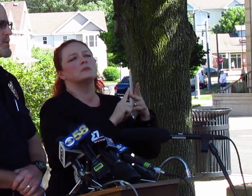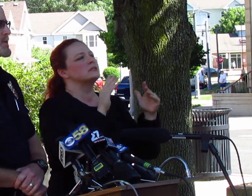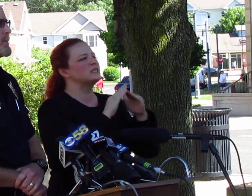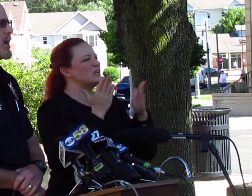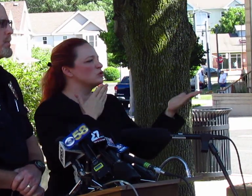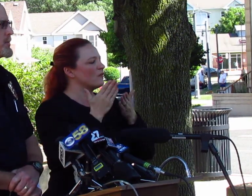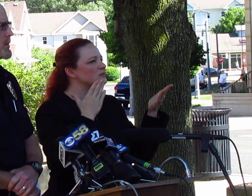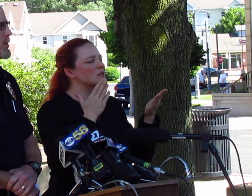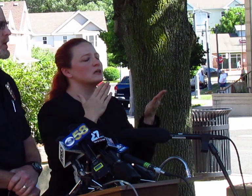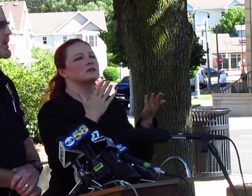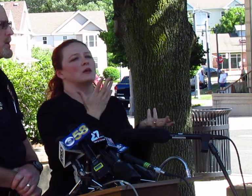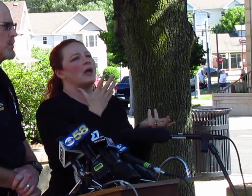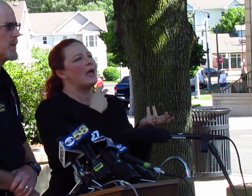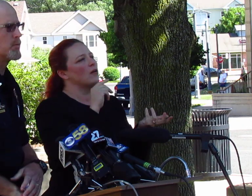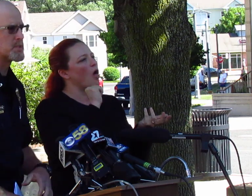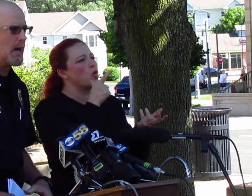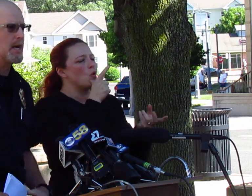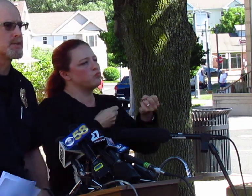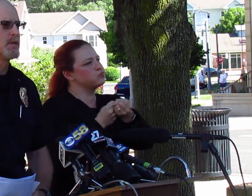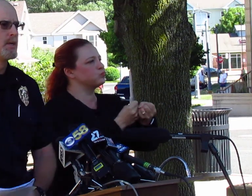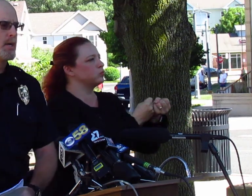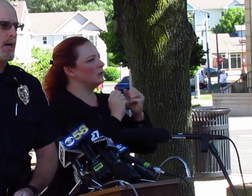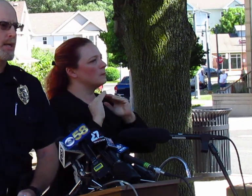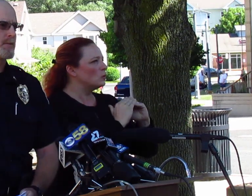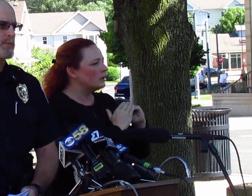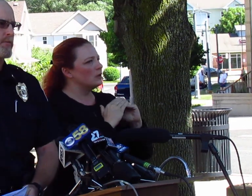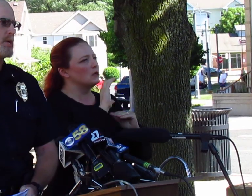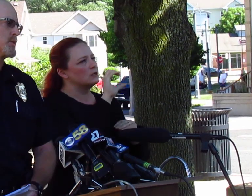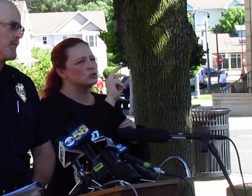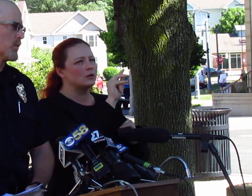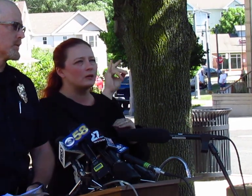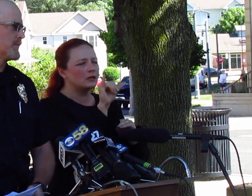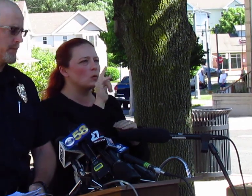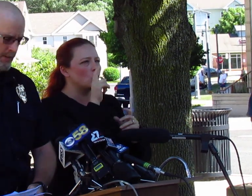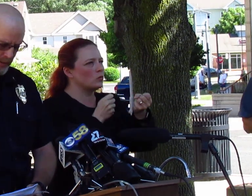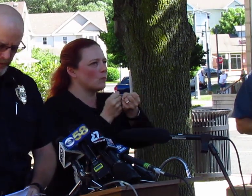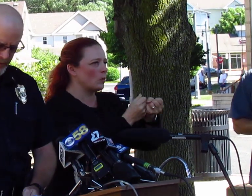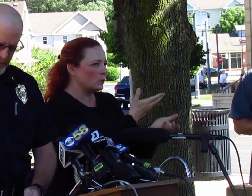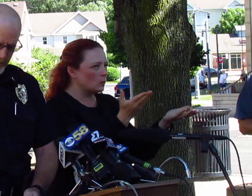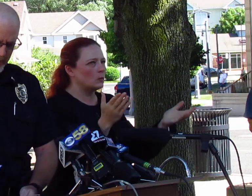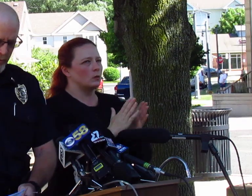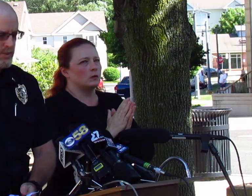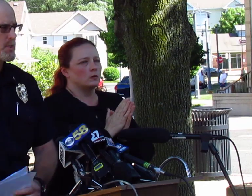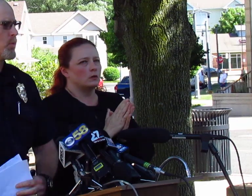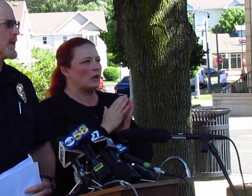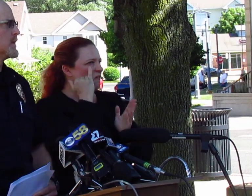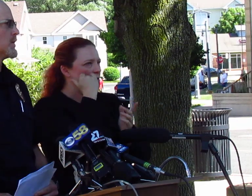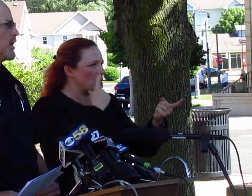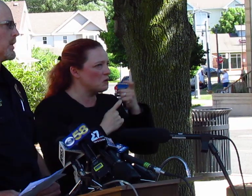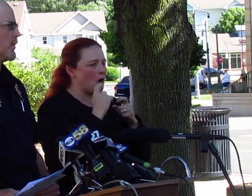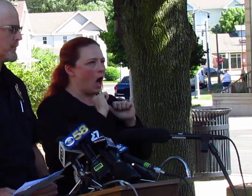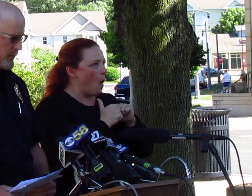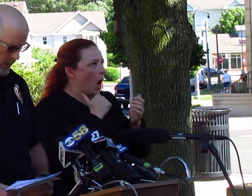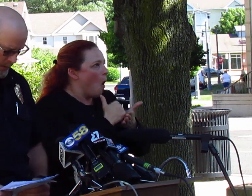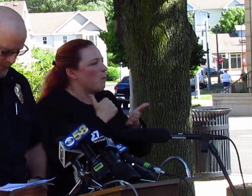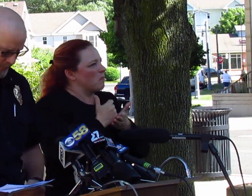charitable services that have been helping out the community and the community response. And give some information to folks if they have questions on what they can do to